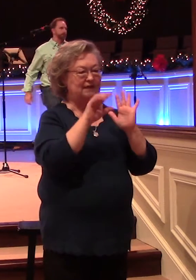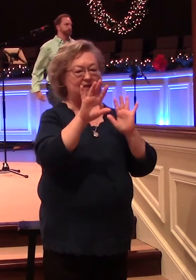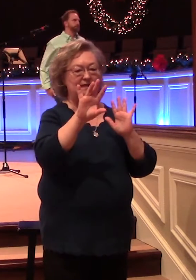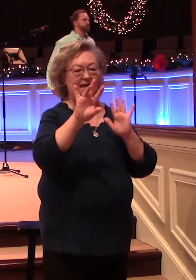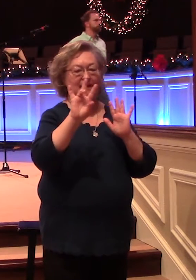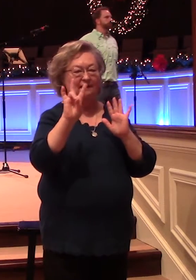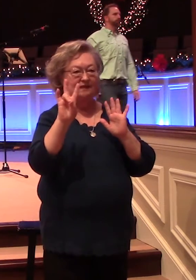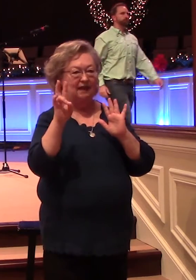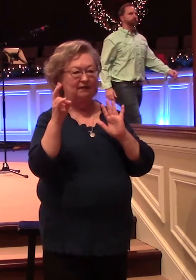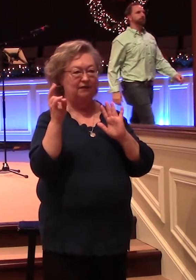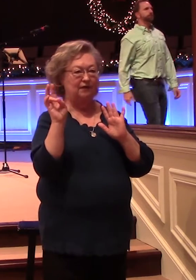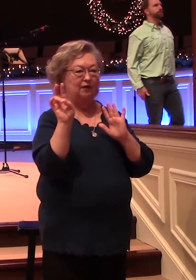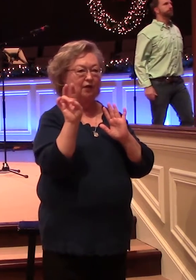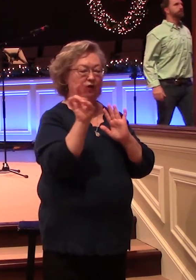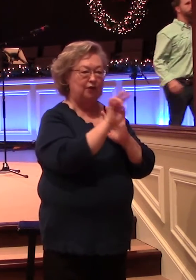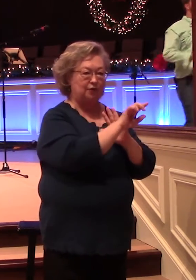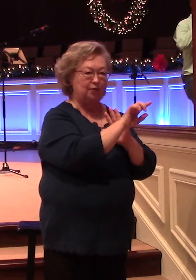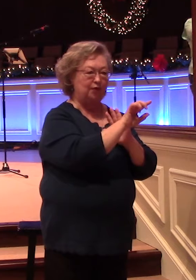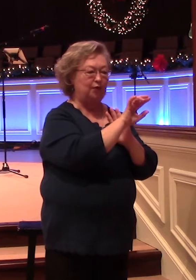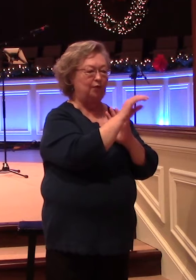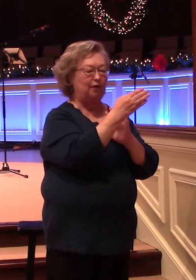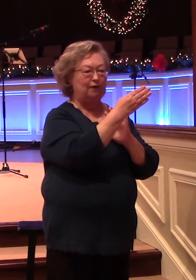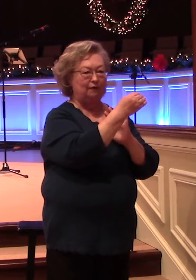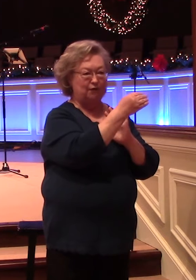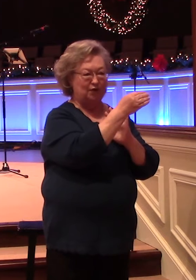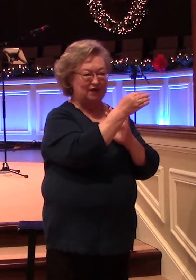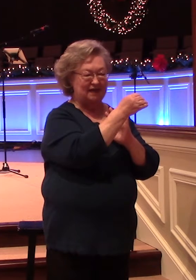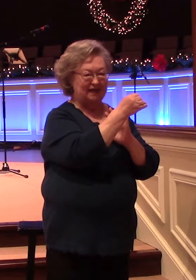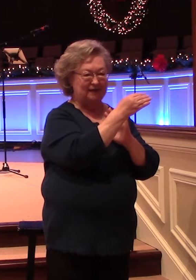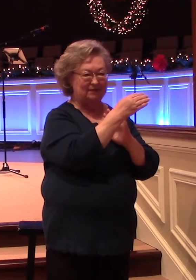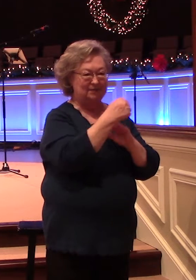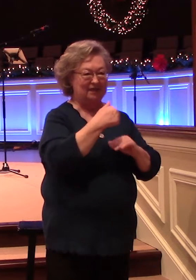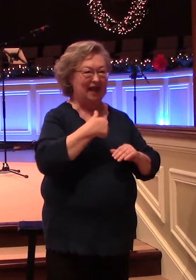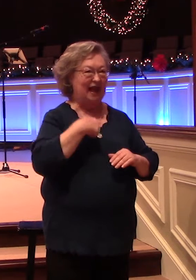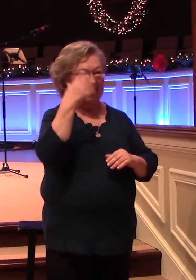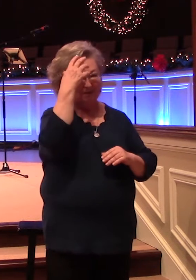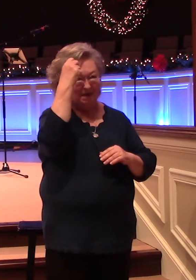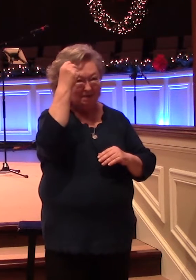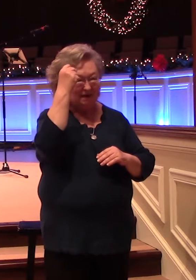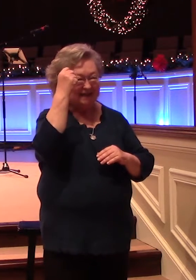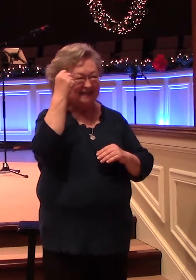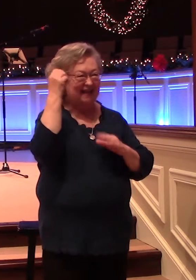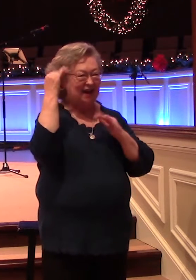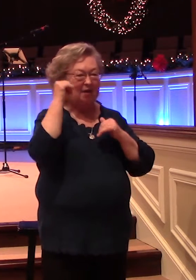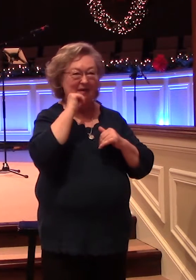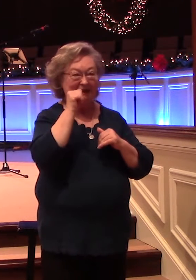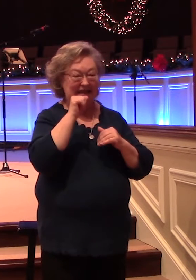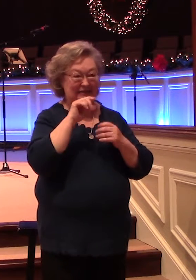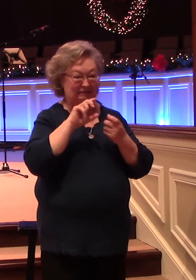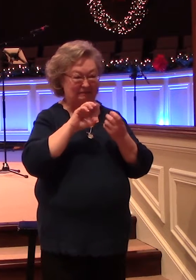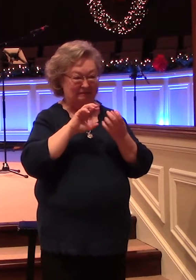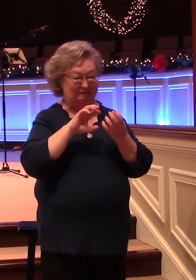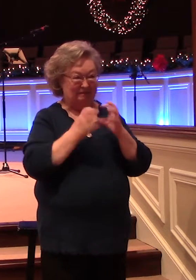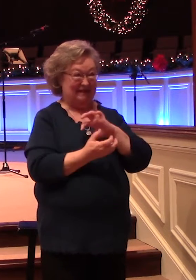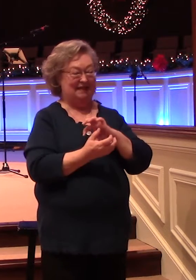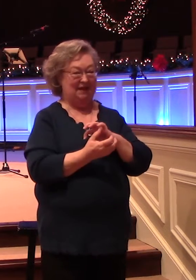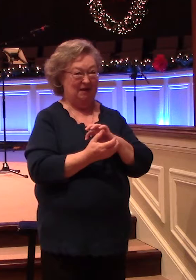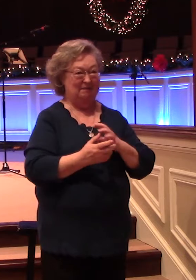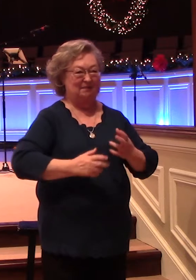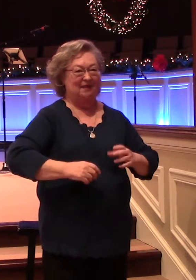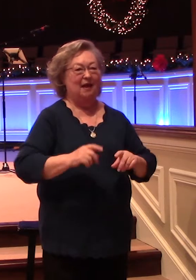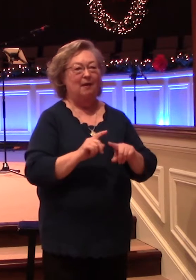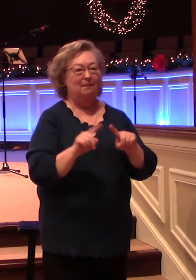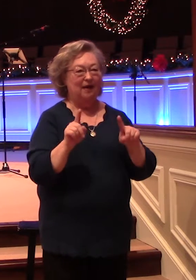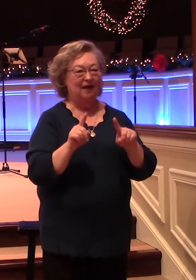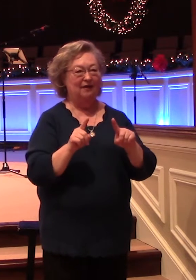bungled it too badly. Of course, how would I know I wasn't looking at anything? So, but we're going to walk through this text together,